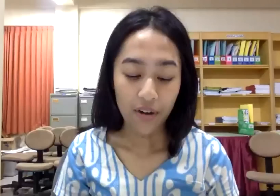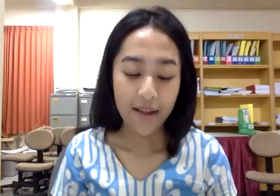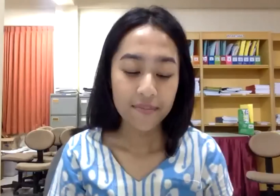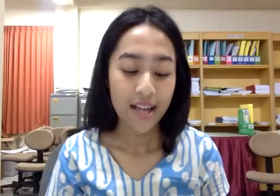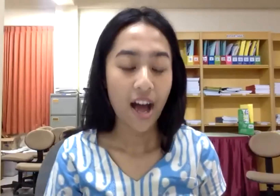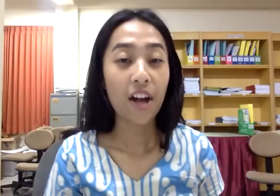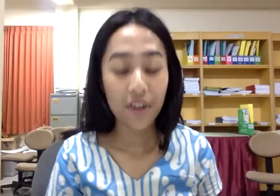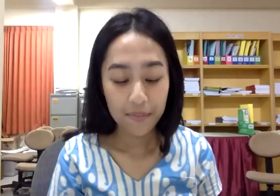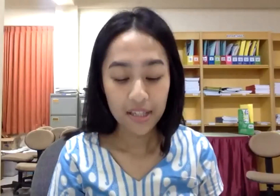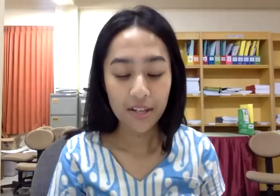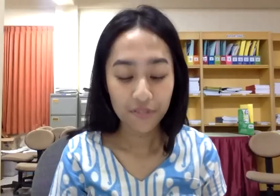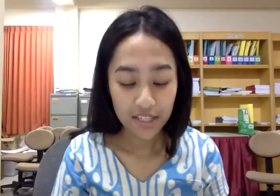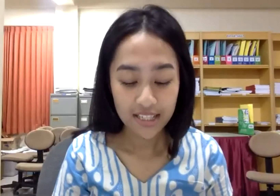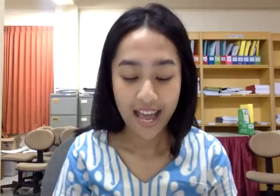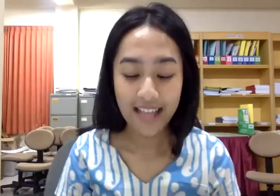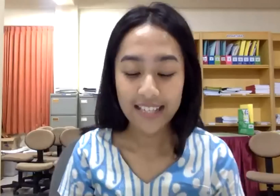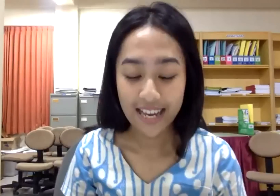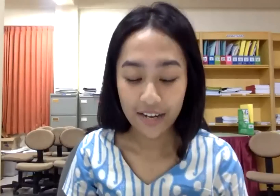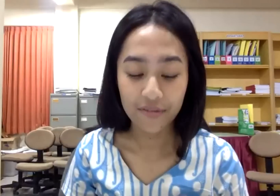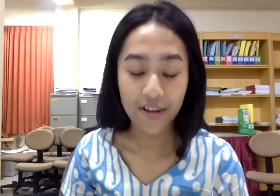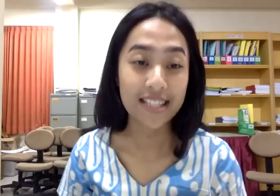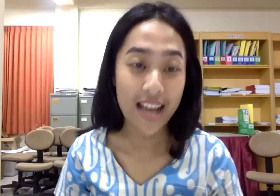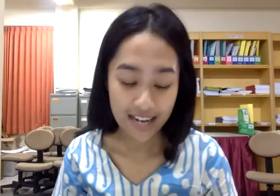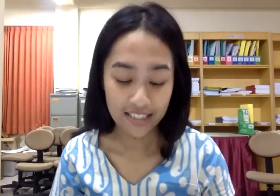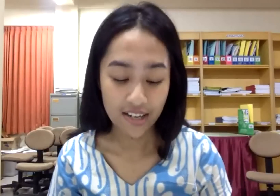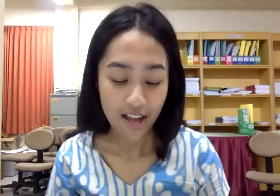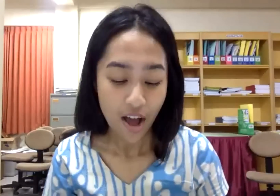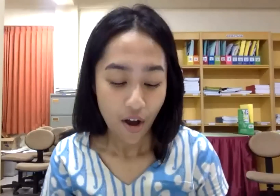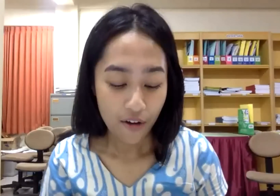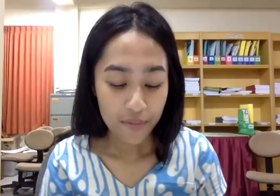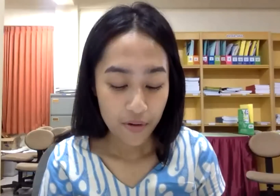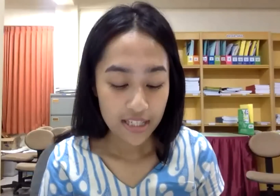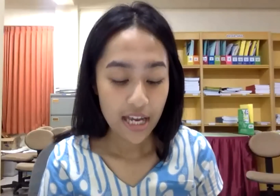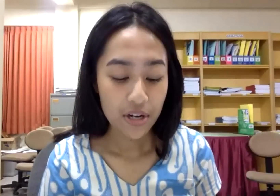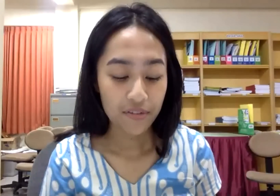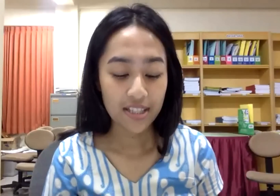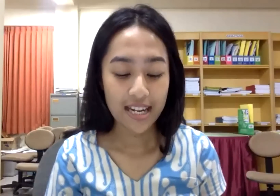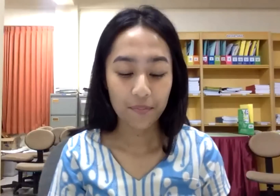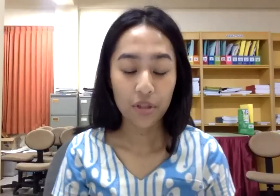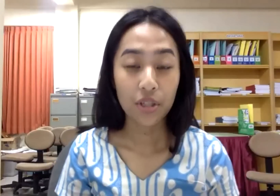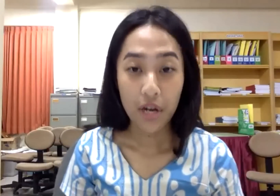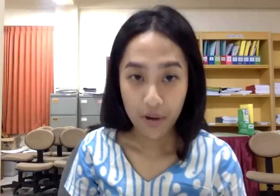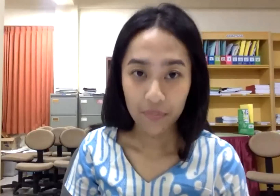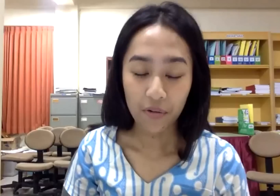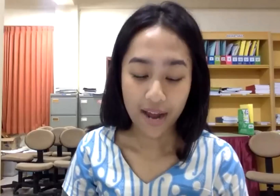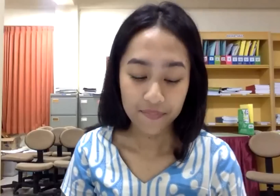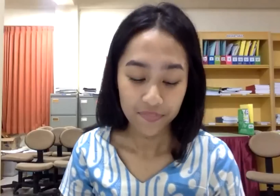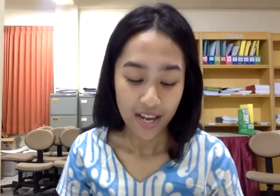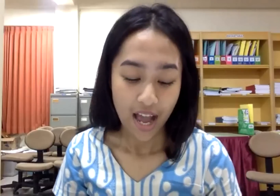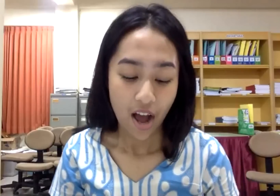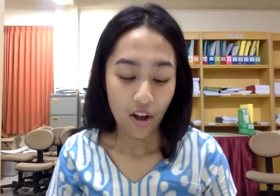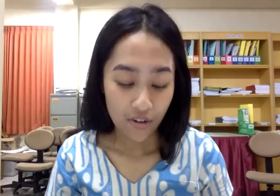Postgraduate Program, Honorable the First and the Second Vice Director of Brawijaya University Postgraduate